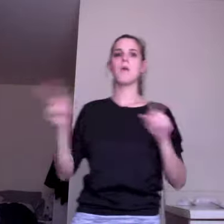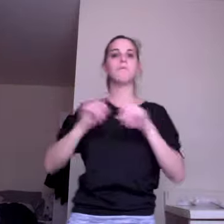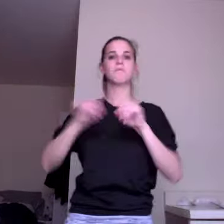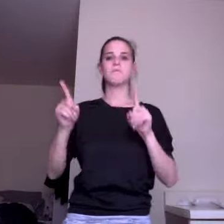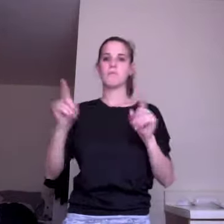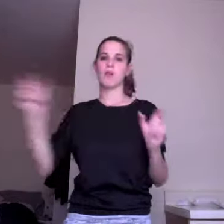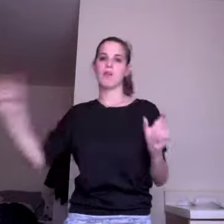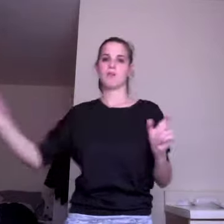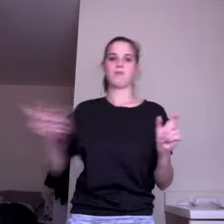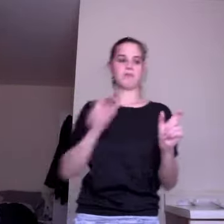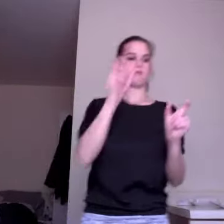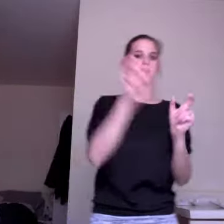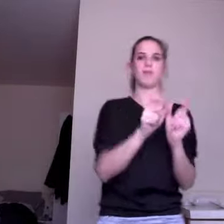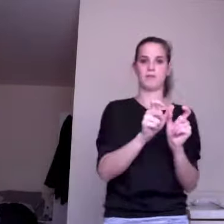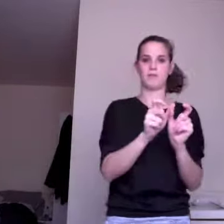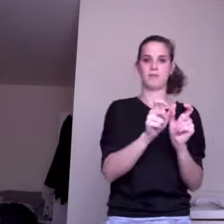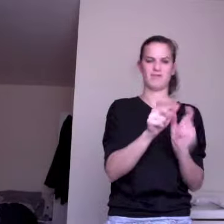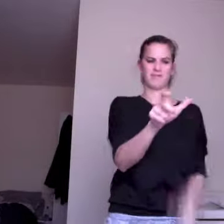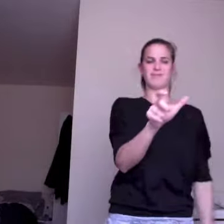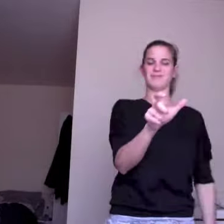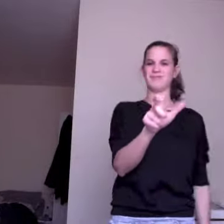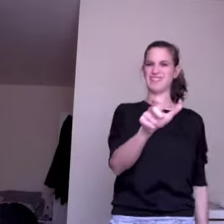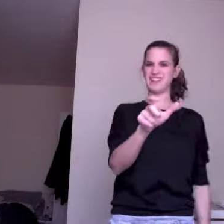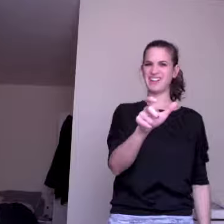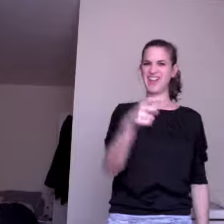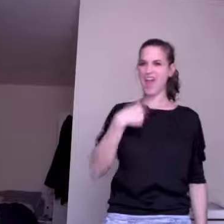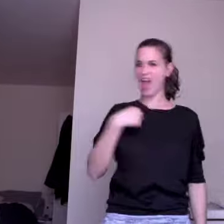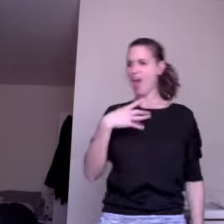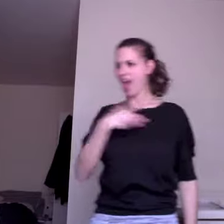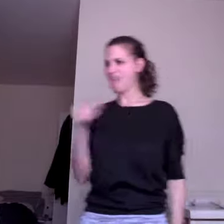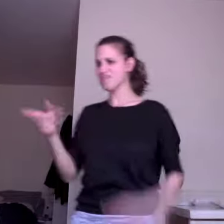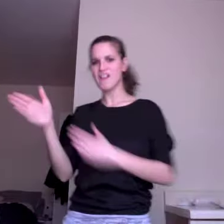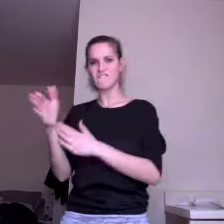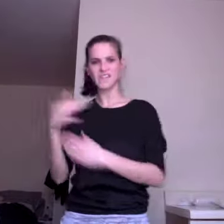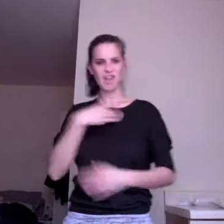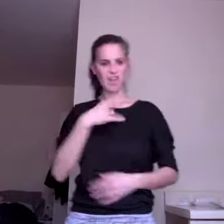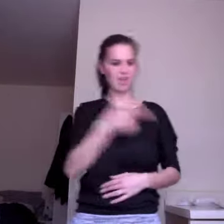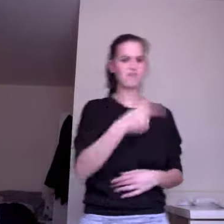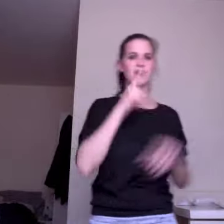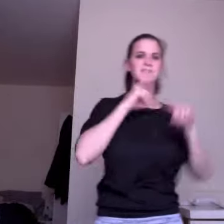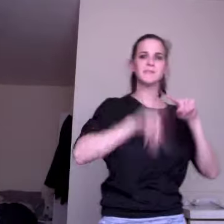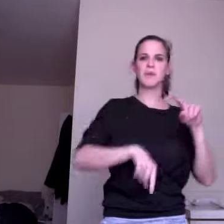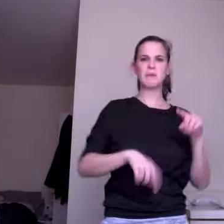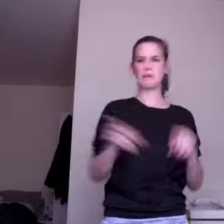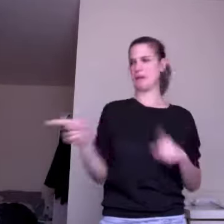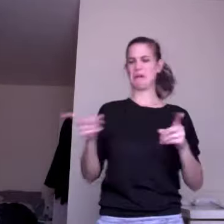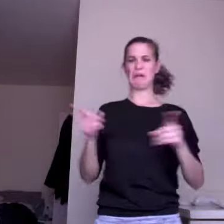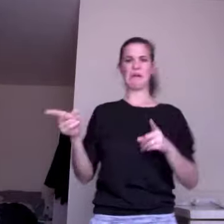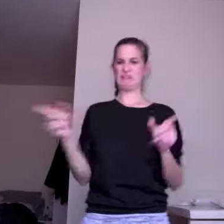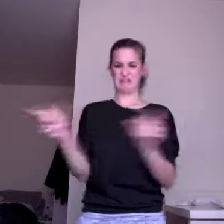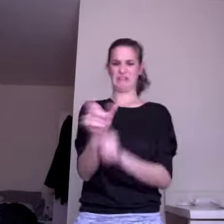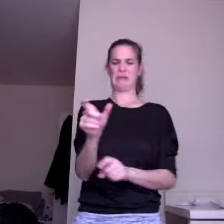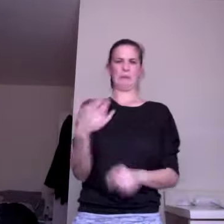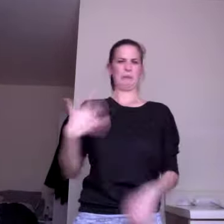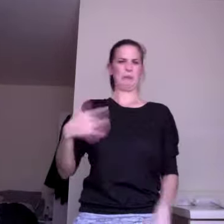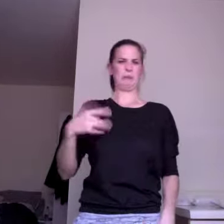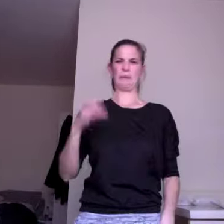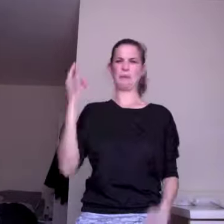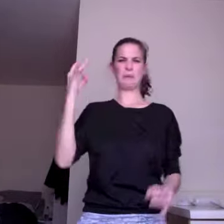creepy. The seeds are then planted, then grow. The food they produce has been proven to cause cancer and other problems